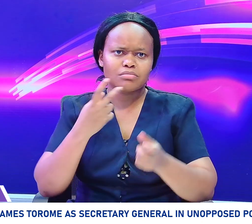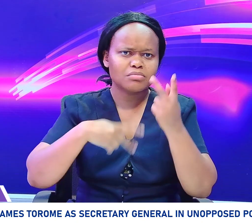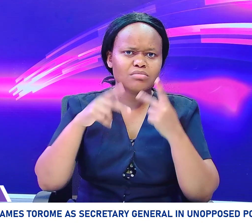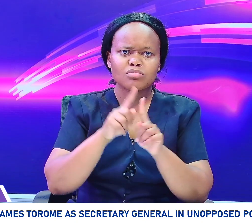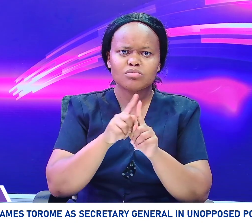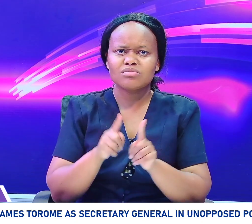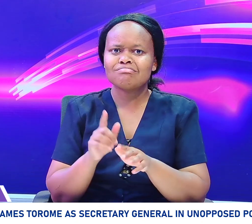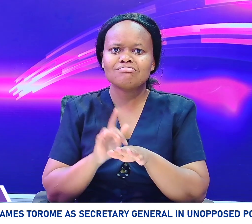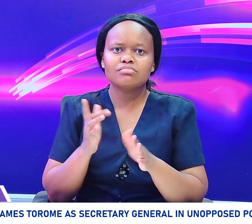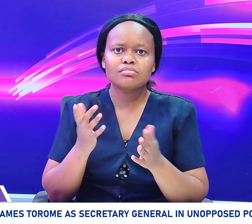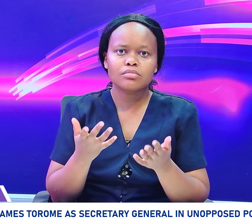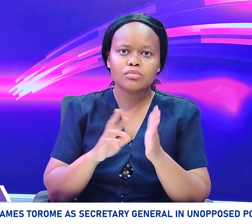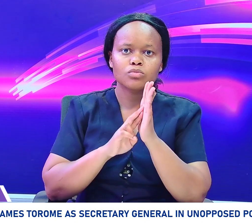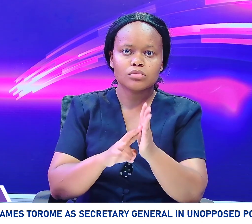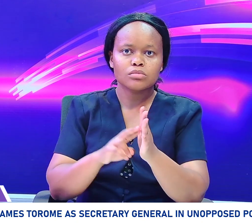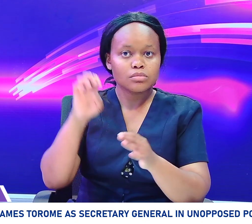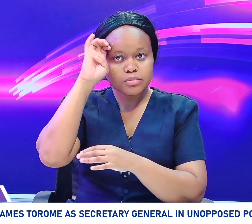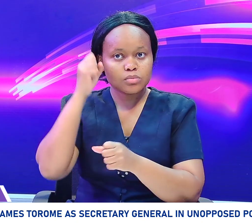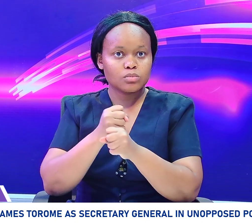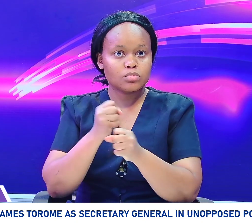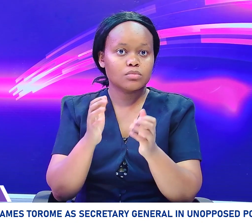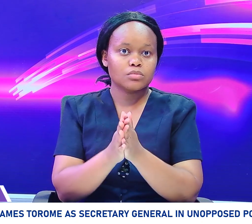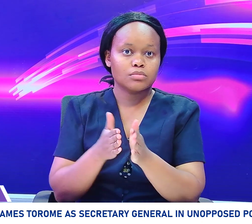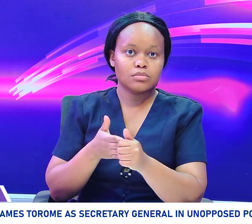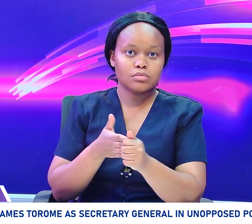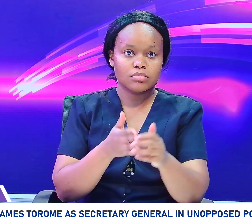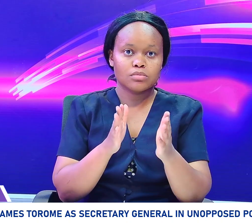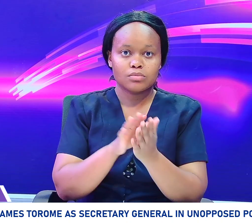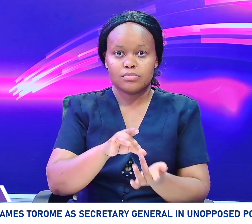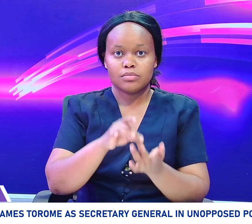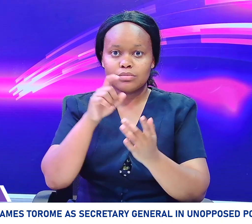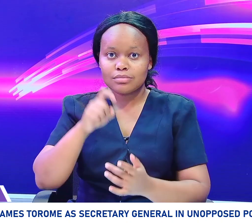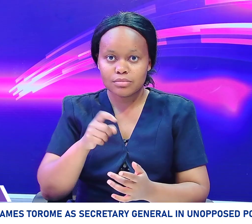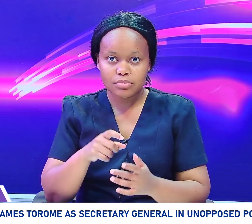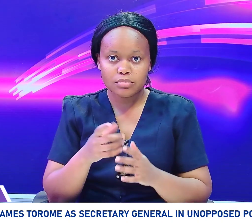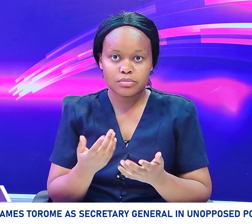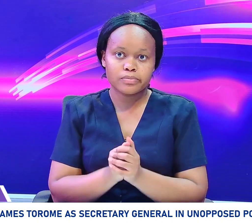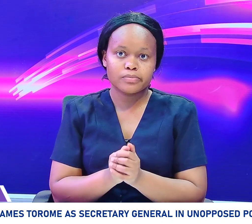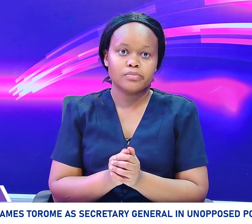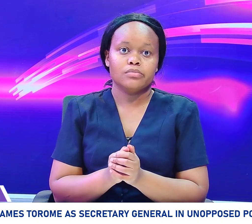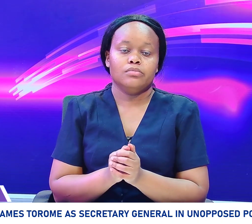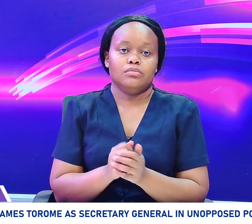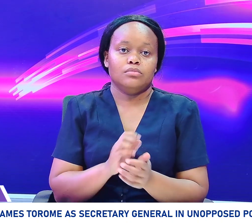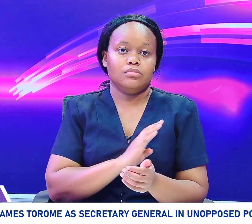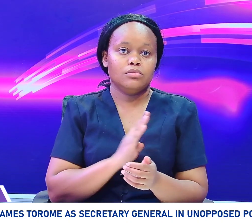effective representation of educators working with learners with special needs, and the outcome reflected